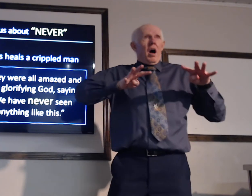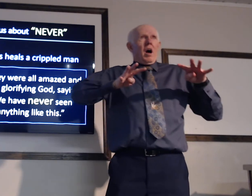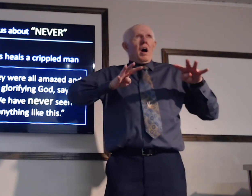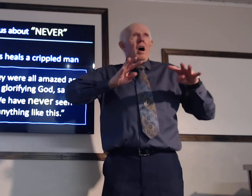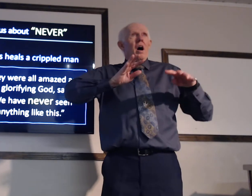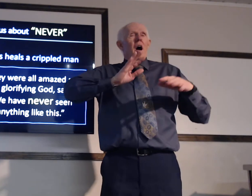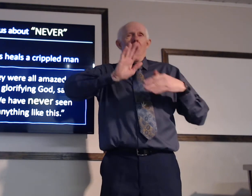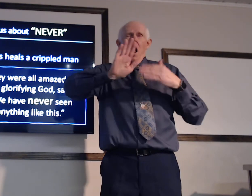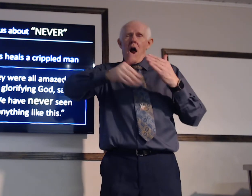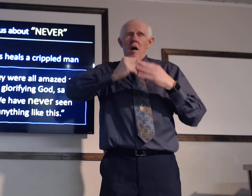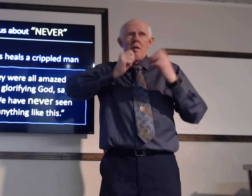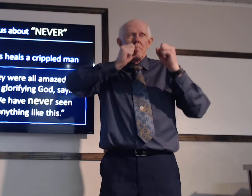they were all amazed